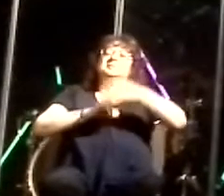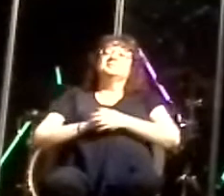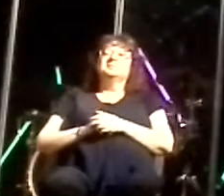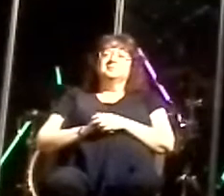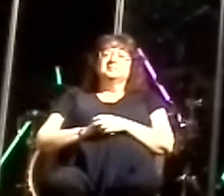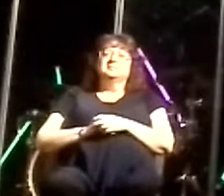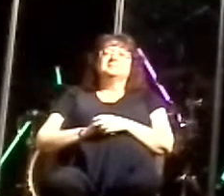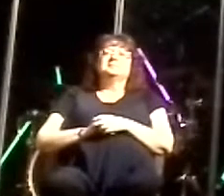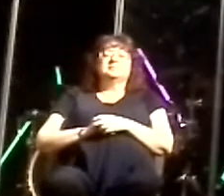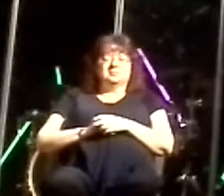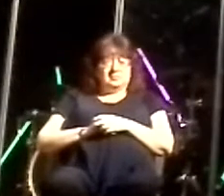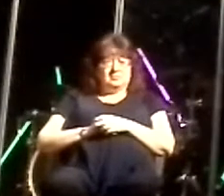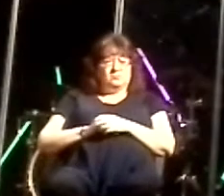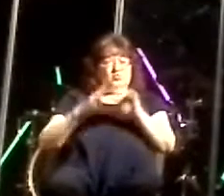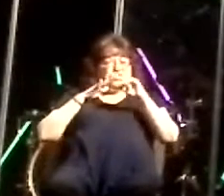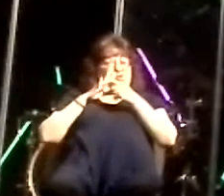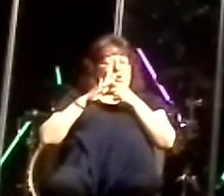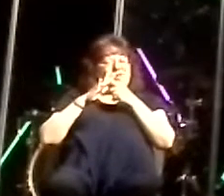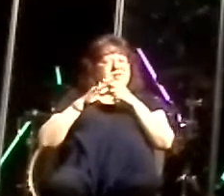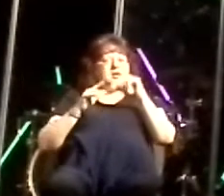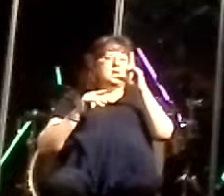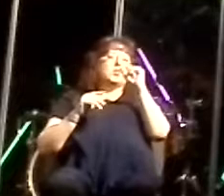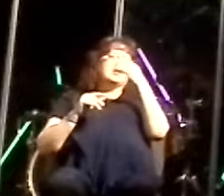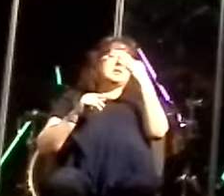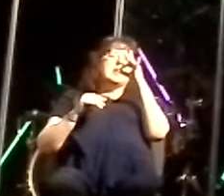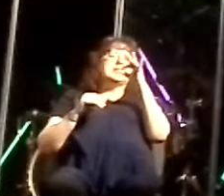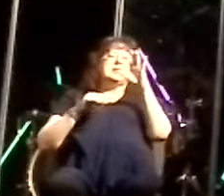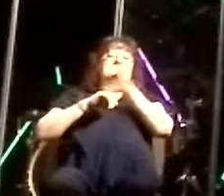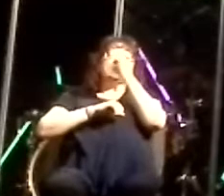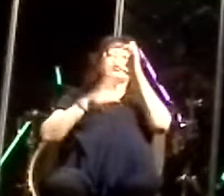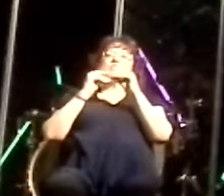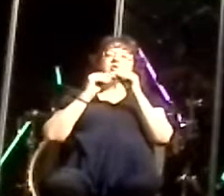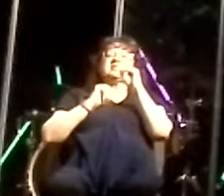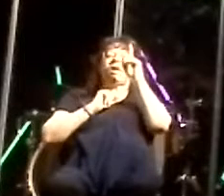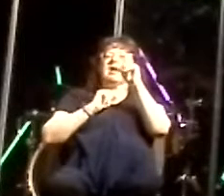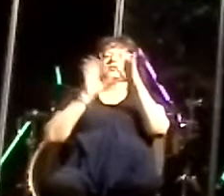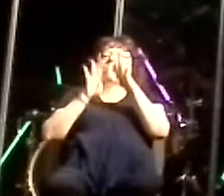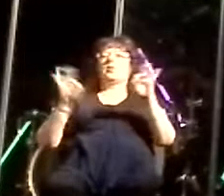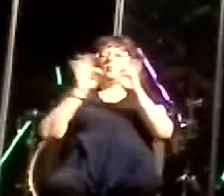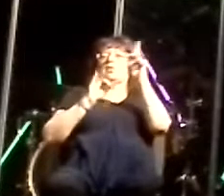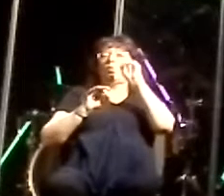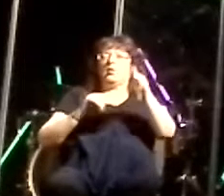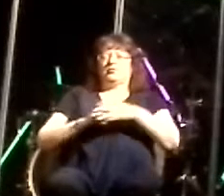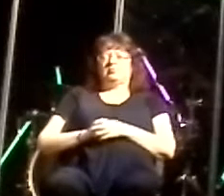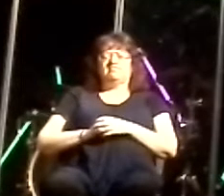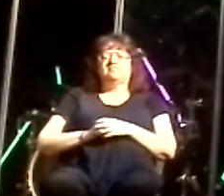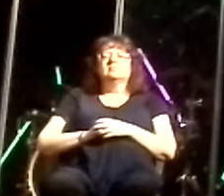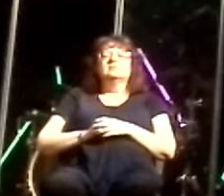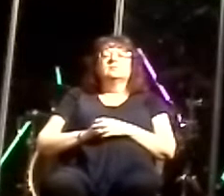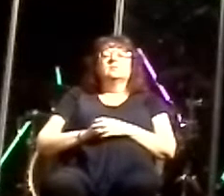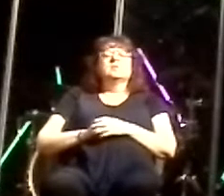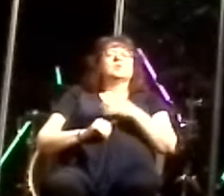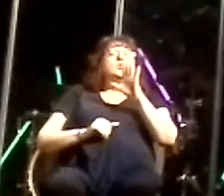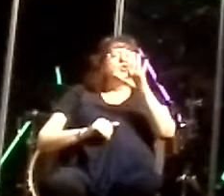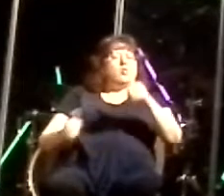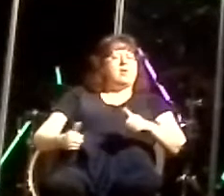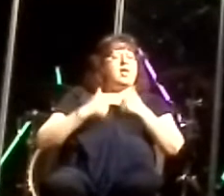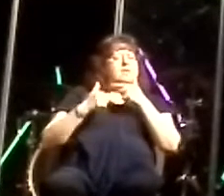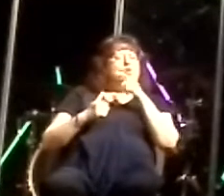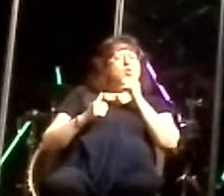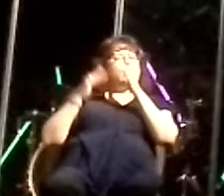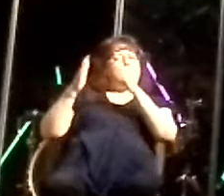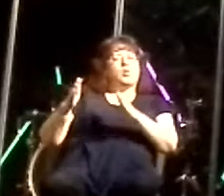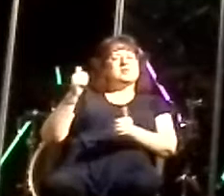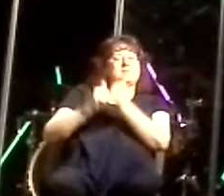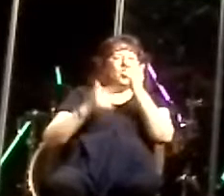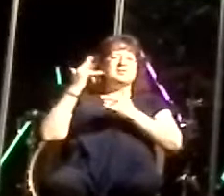morning. So I want to start off this 2019 Easter service, and I want to ask you a very important question. Who is the person in your life that gets